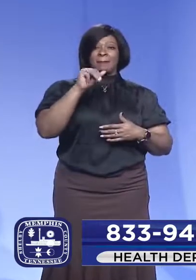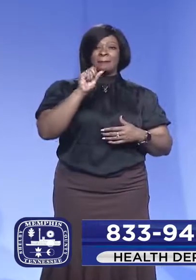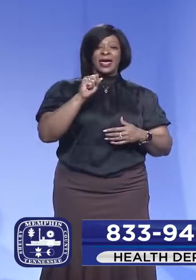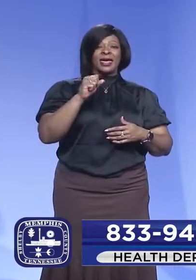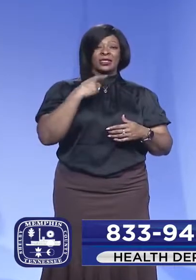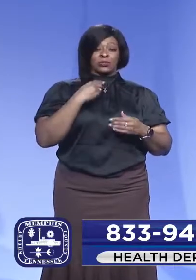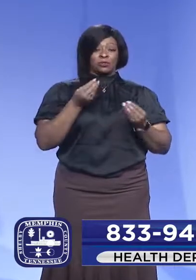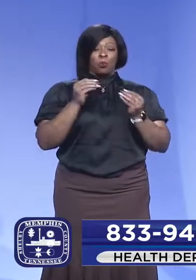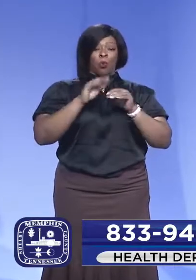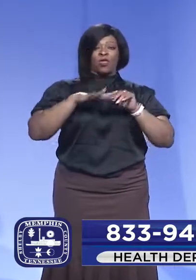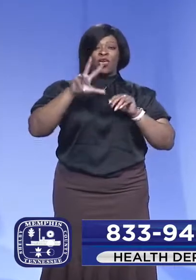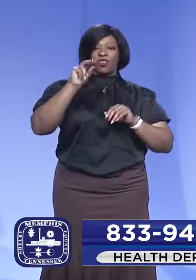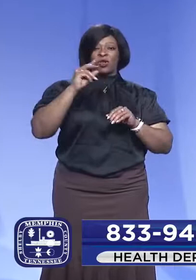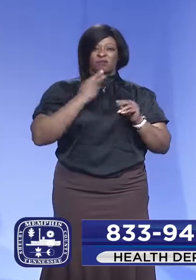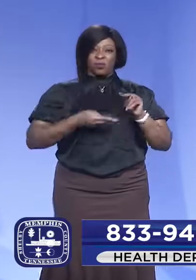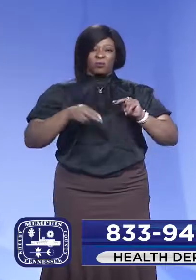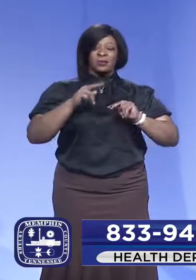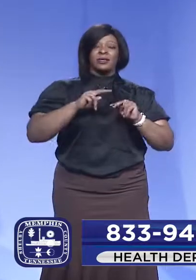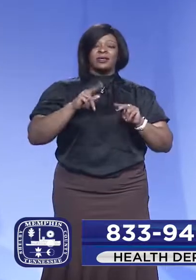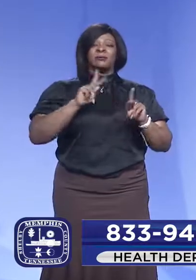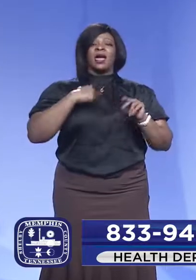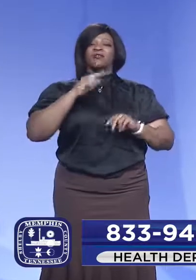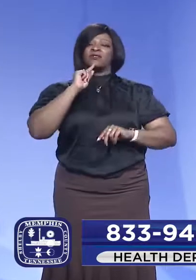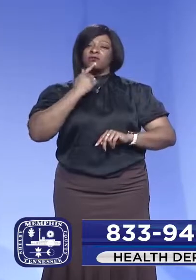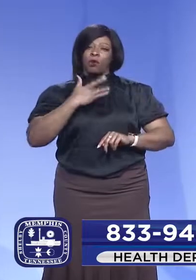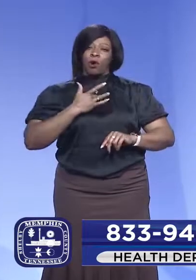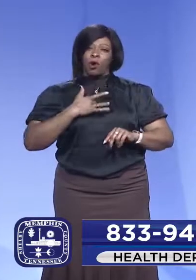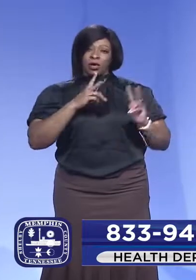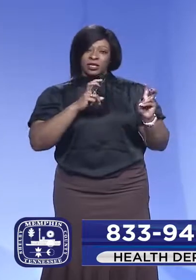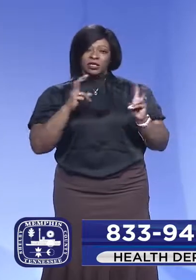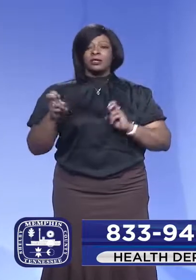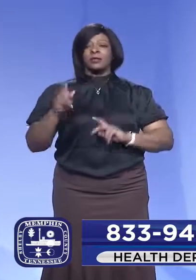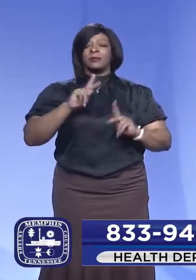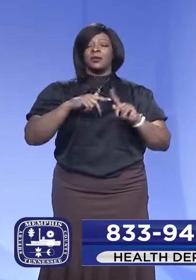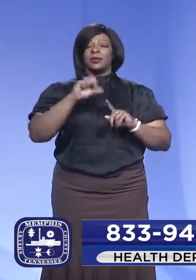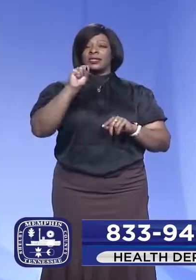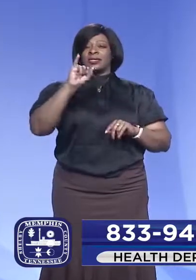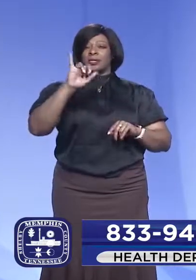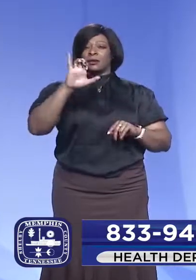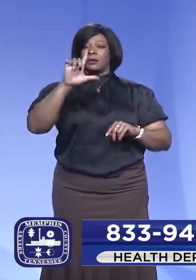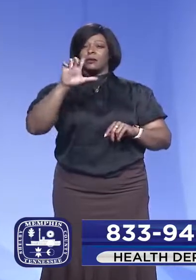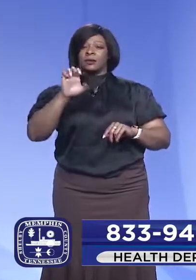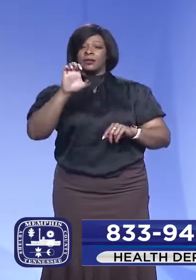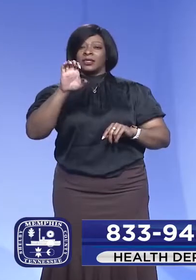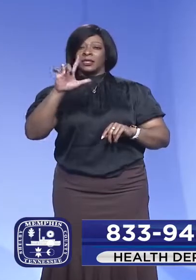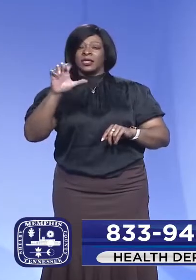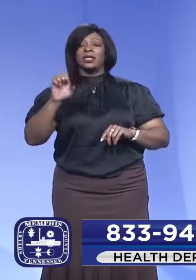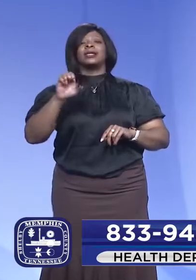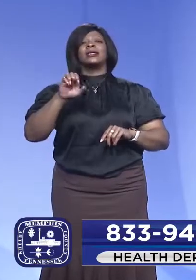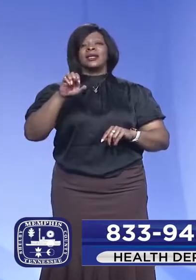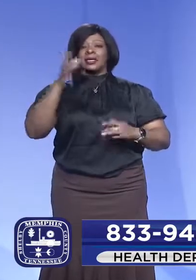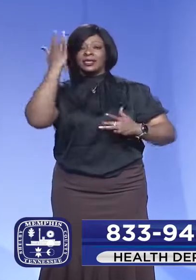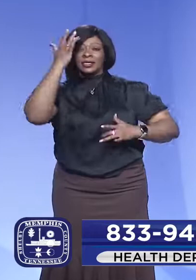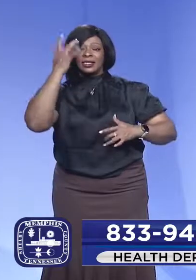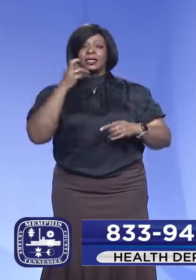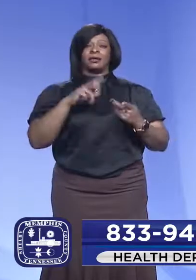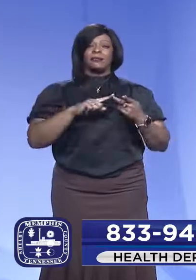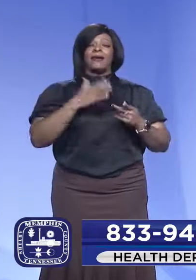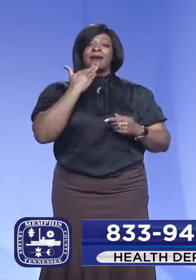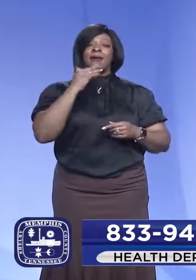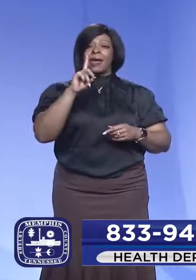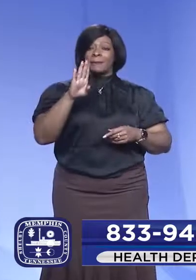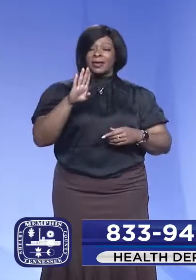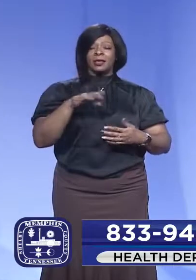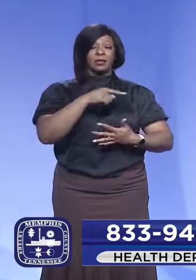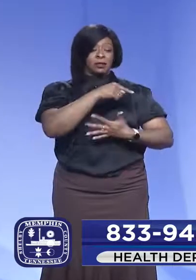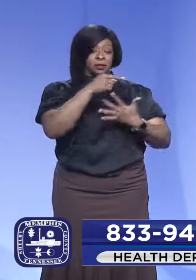30, those with serious cardiac disease, those with sickle cell disease, and those with diabetes. So the focus